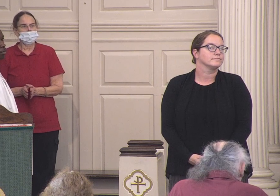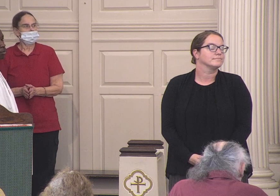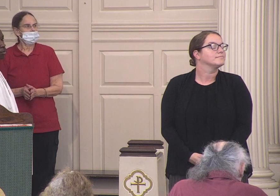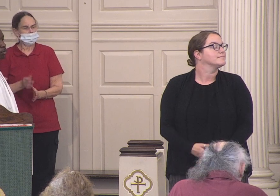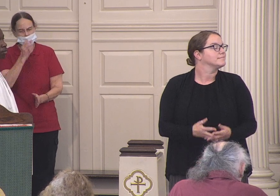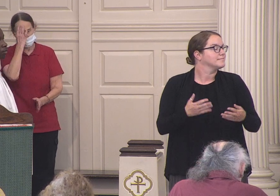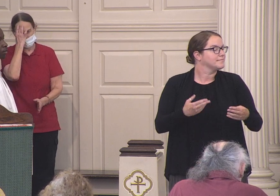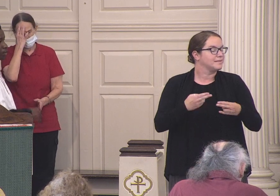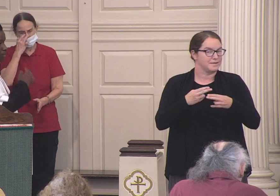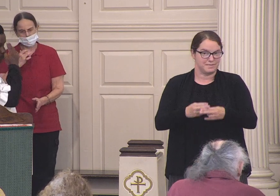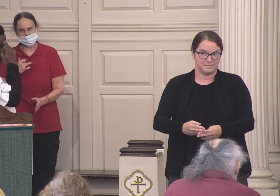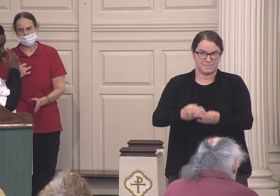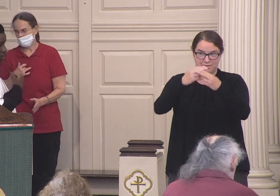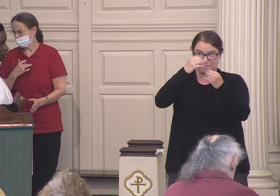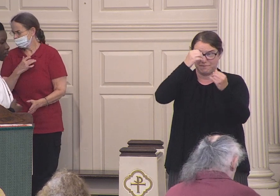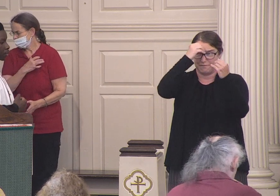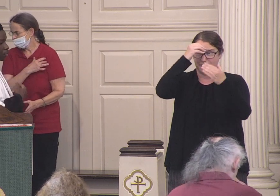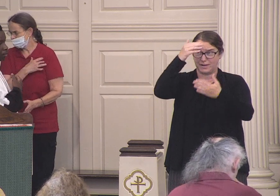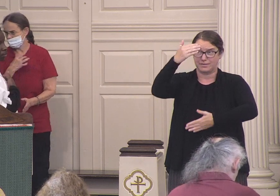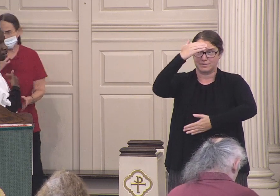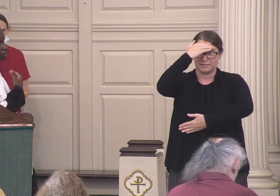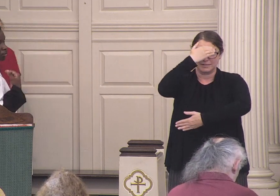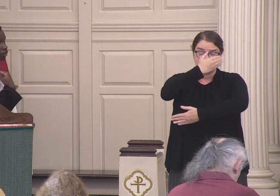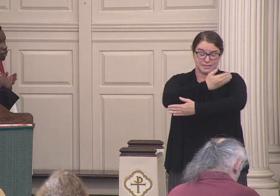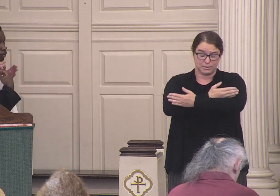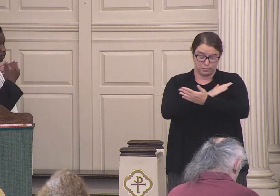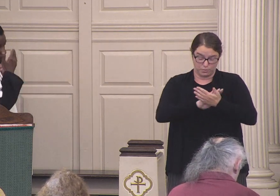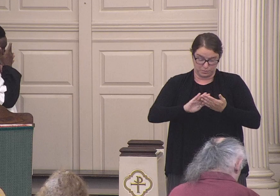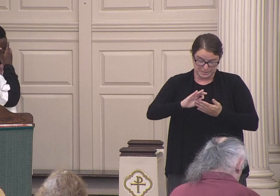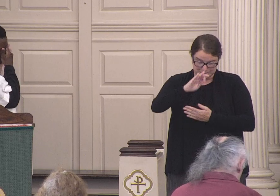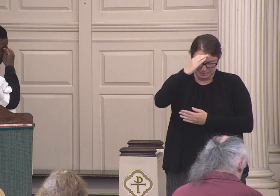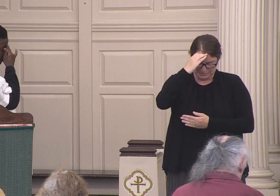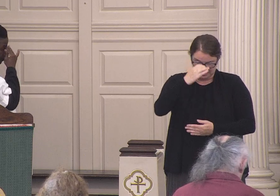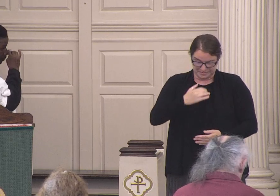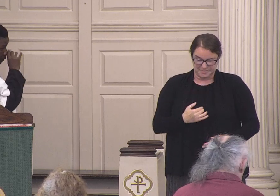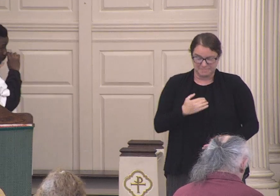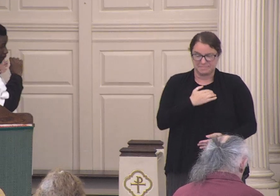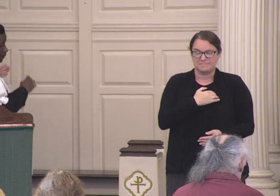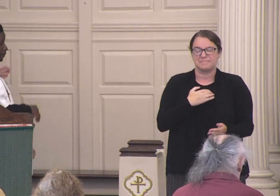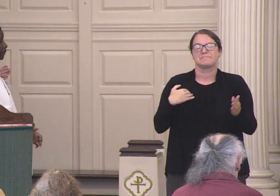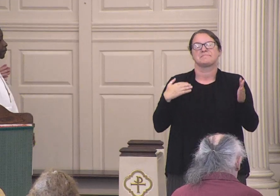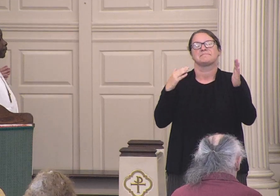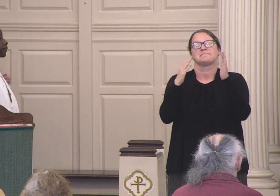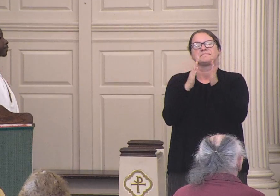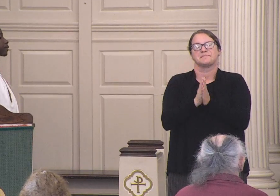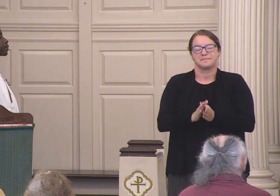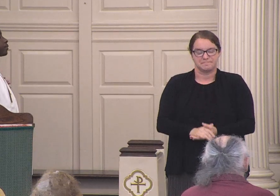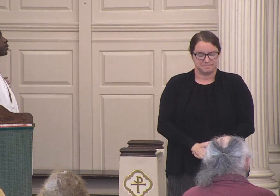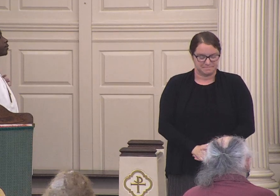In the name of the Father, and of the Son, and of the Holy Spirit.